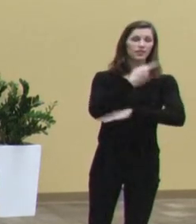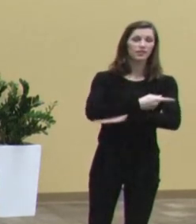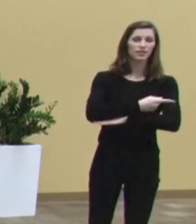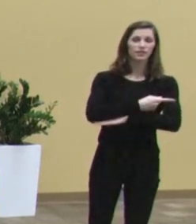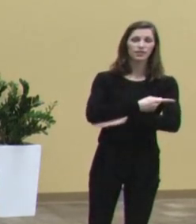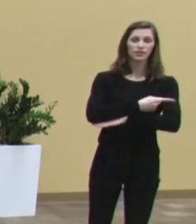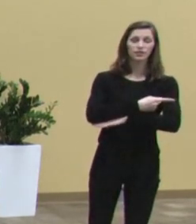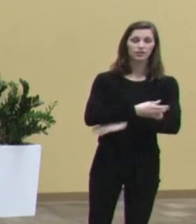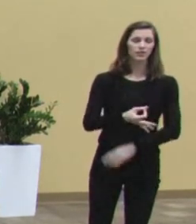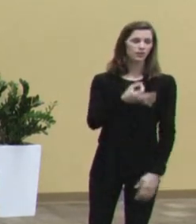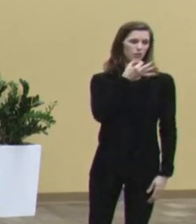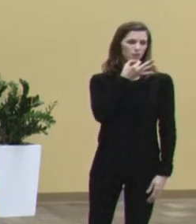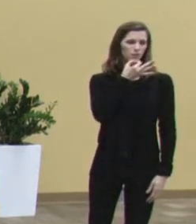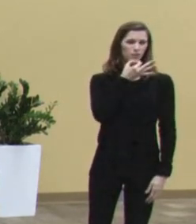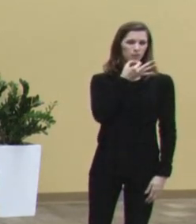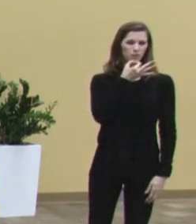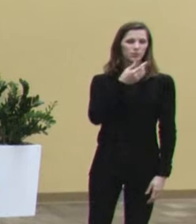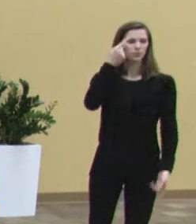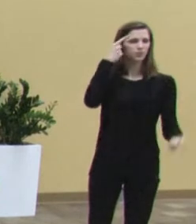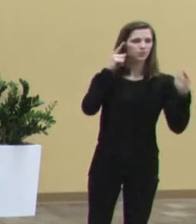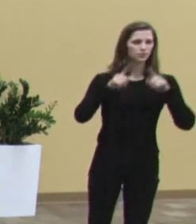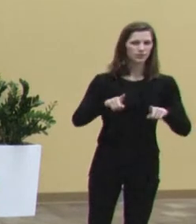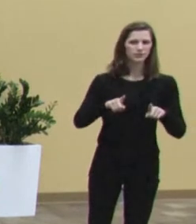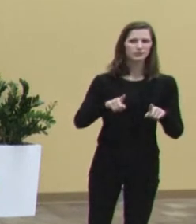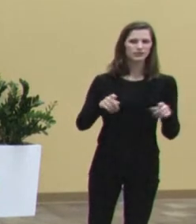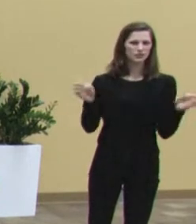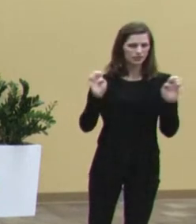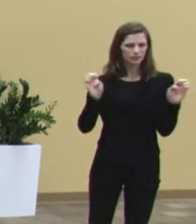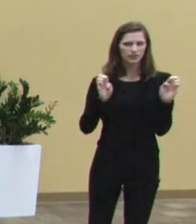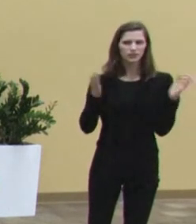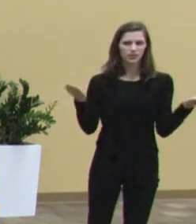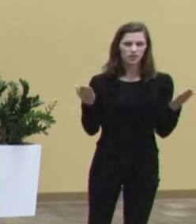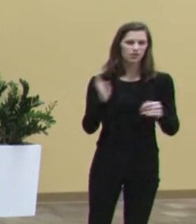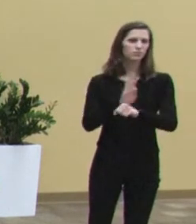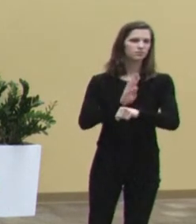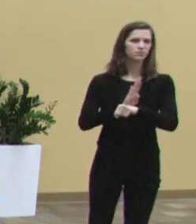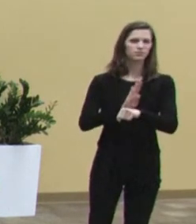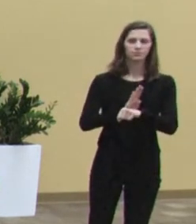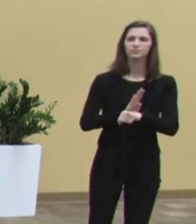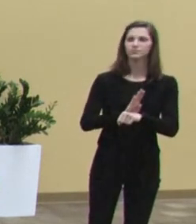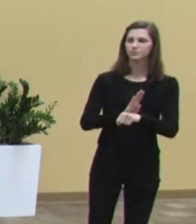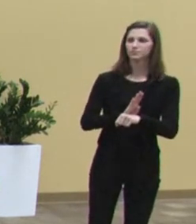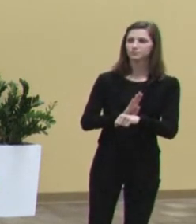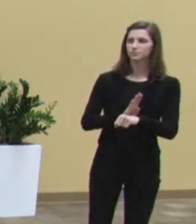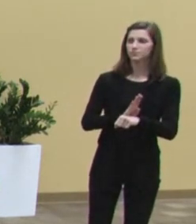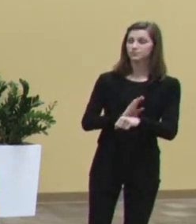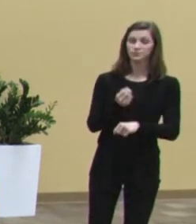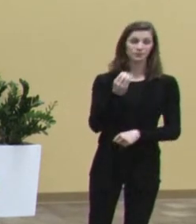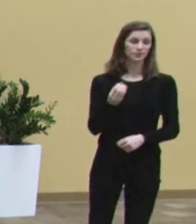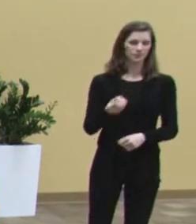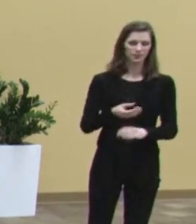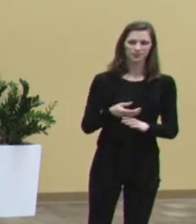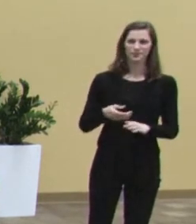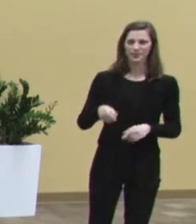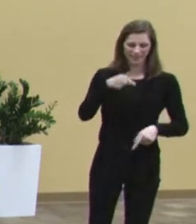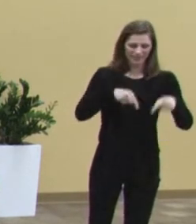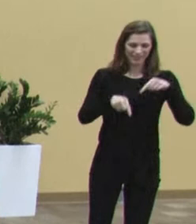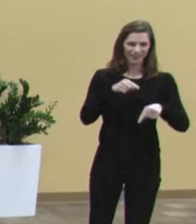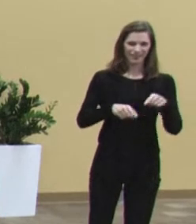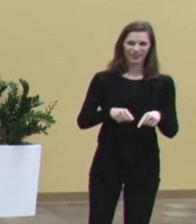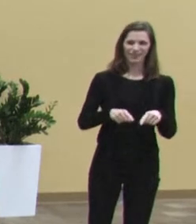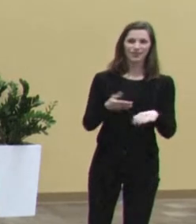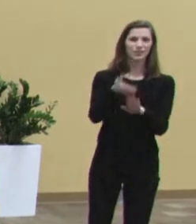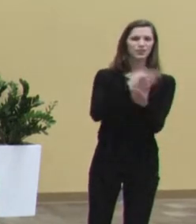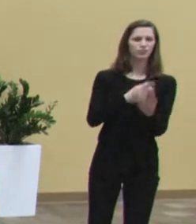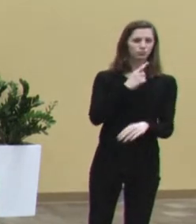today with how we do business in America. So, before we get too serious, I would like to